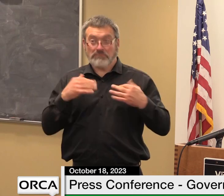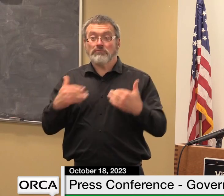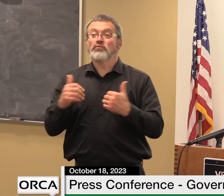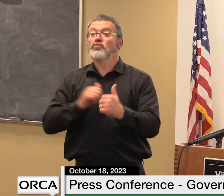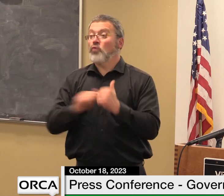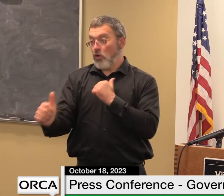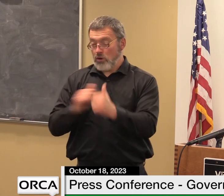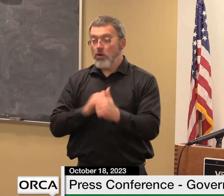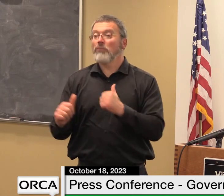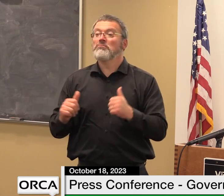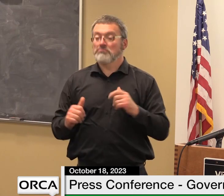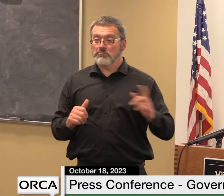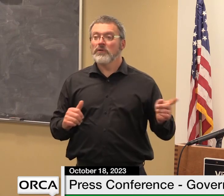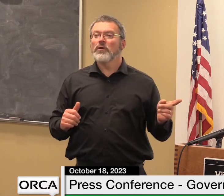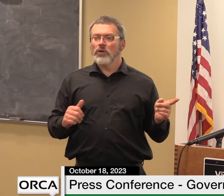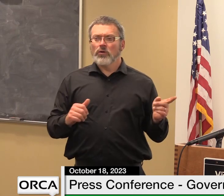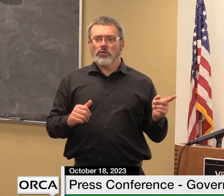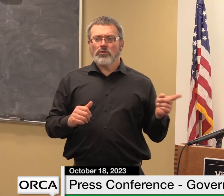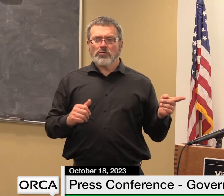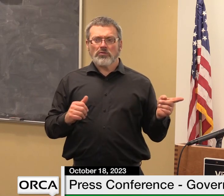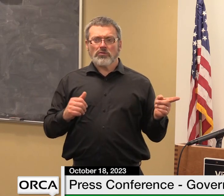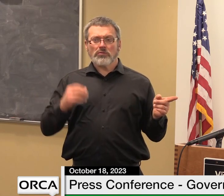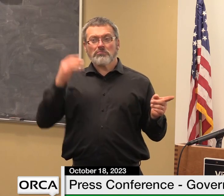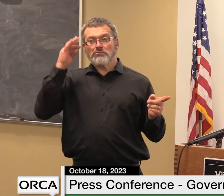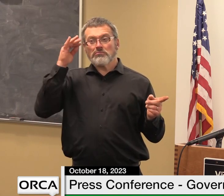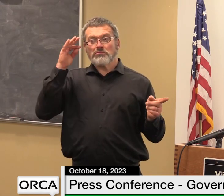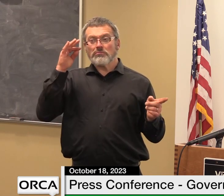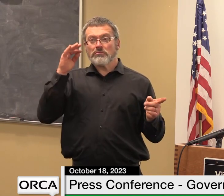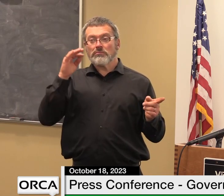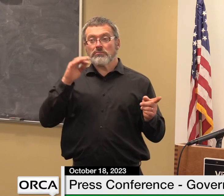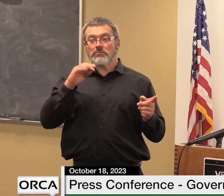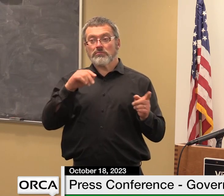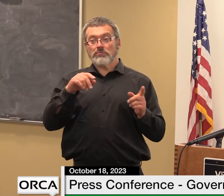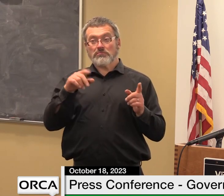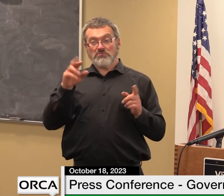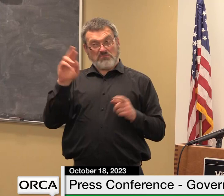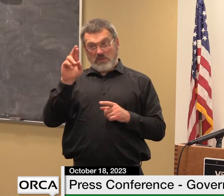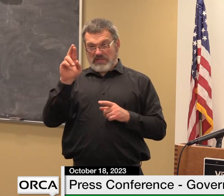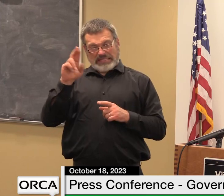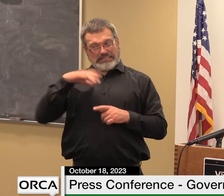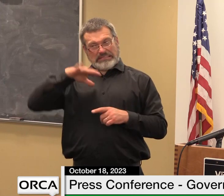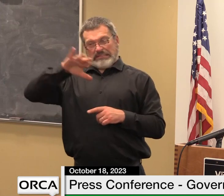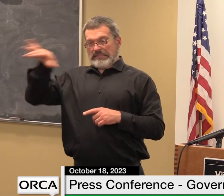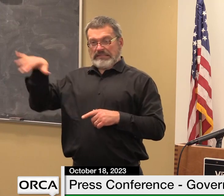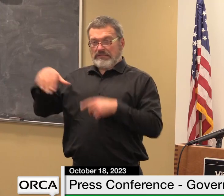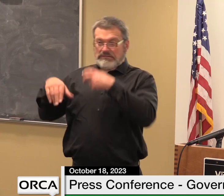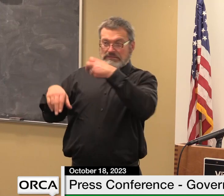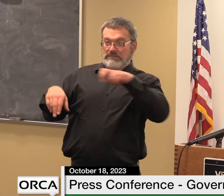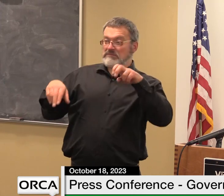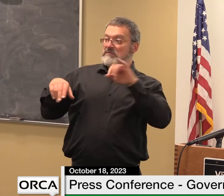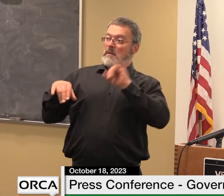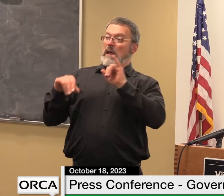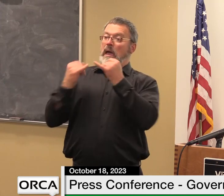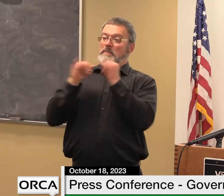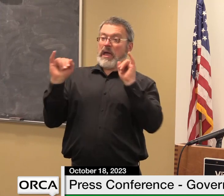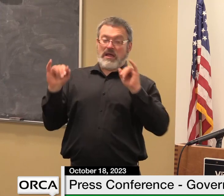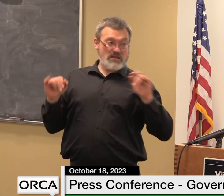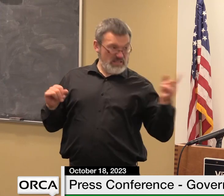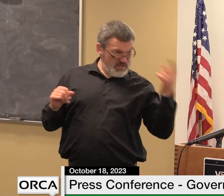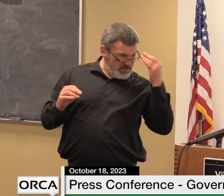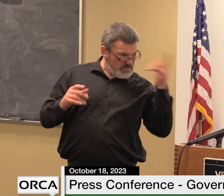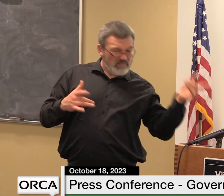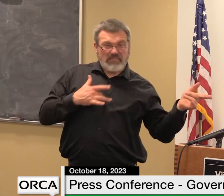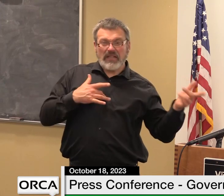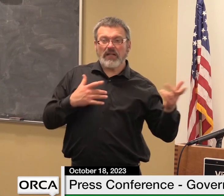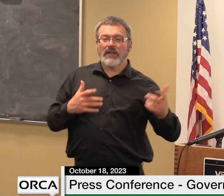do you give any consideration of not running as a Republican and running as an independent, given the sort of state of politics in this country? You know, I